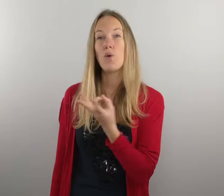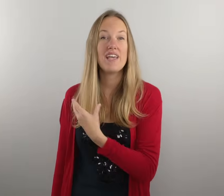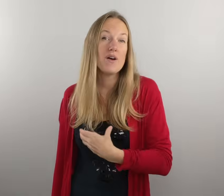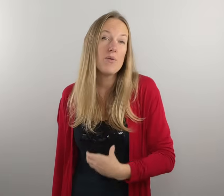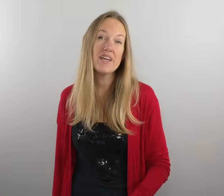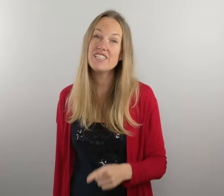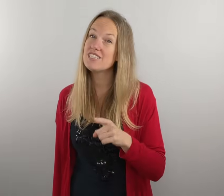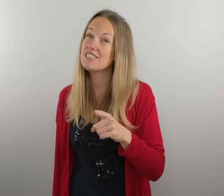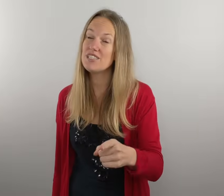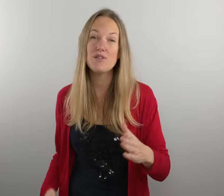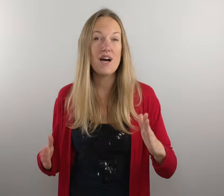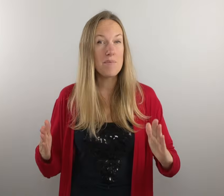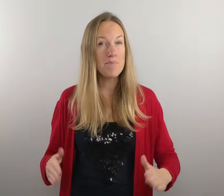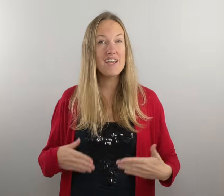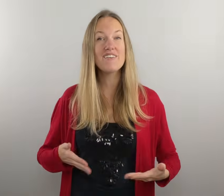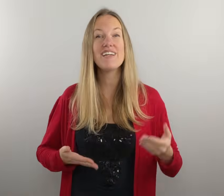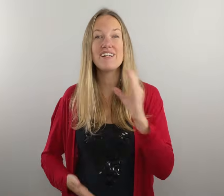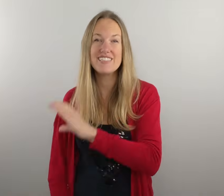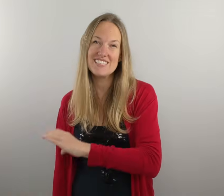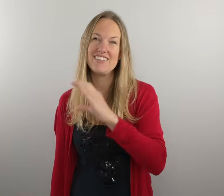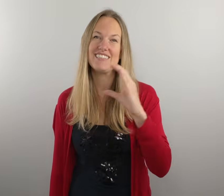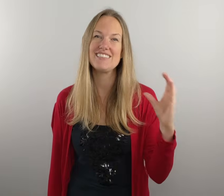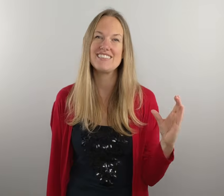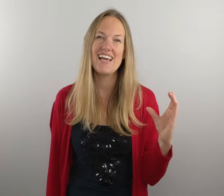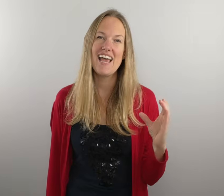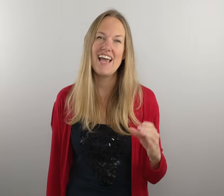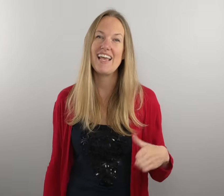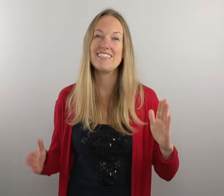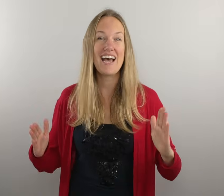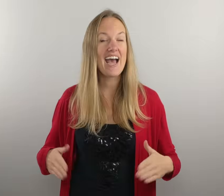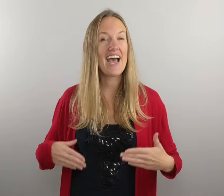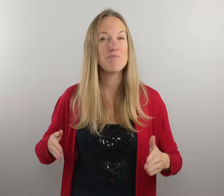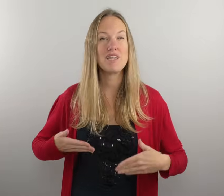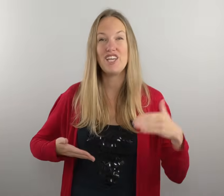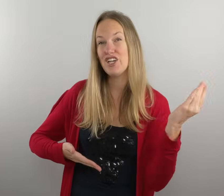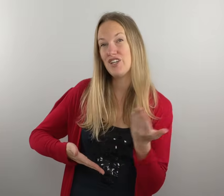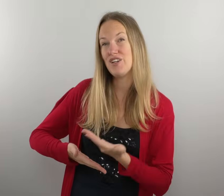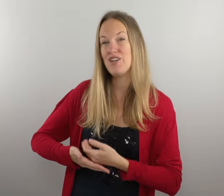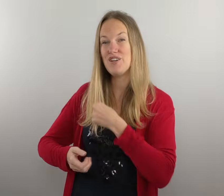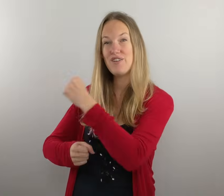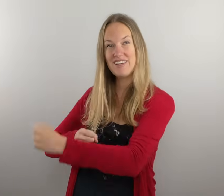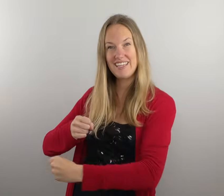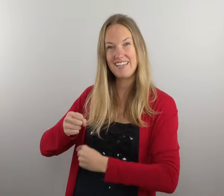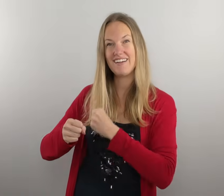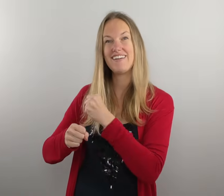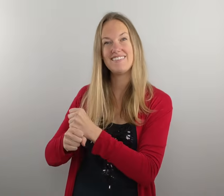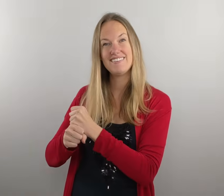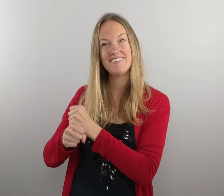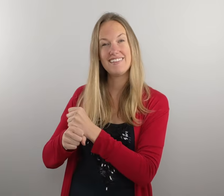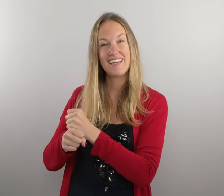We wish you a Merry Christmas and a Happy New Year. Okay,